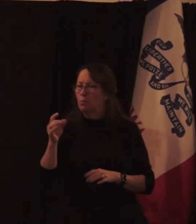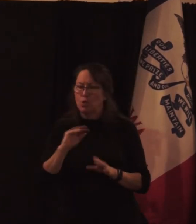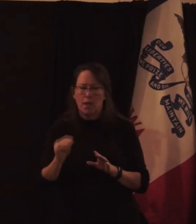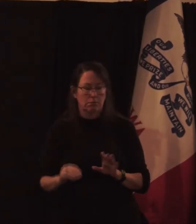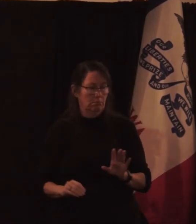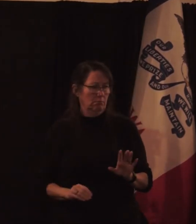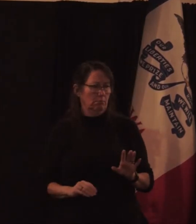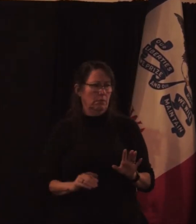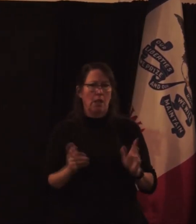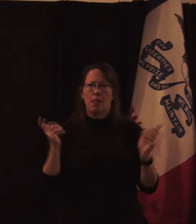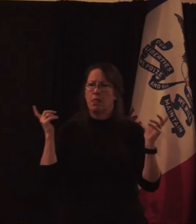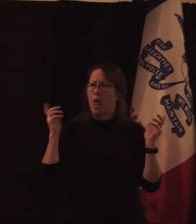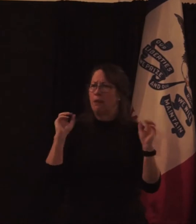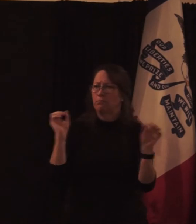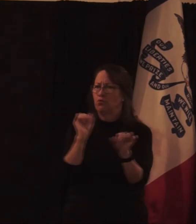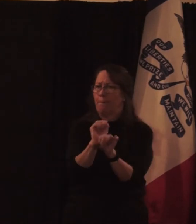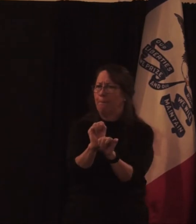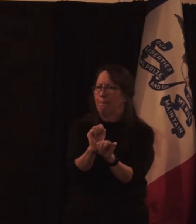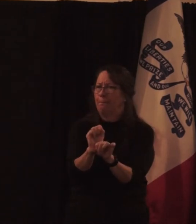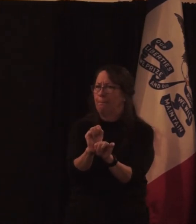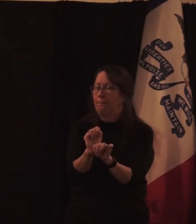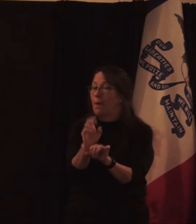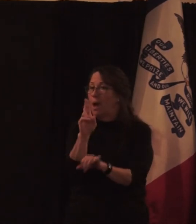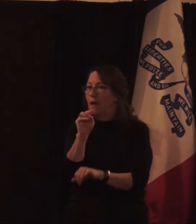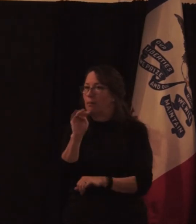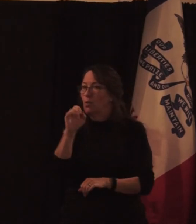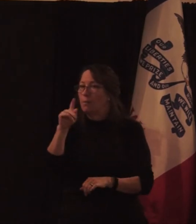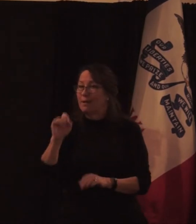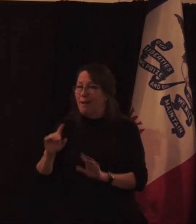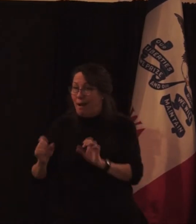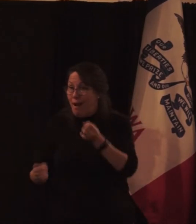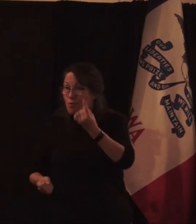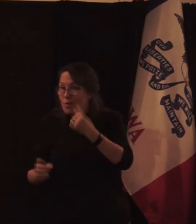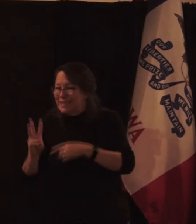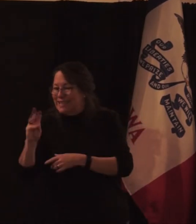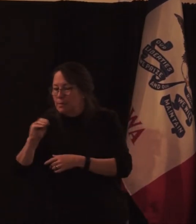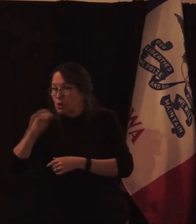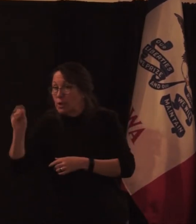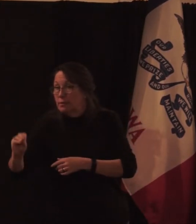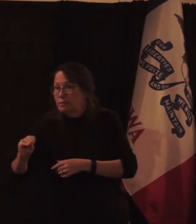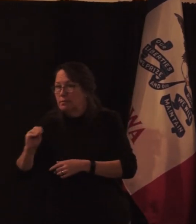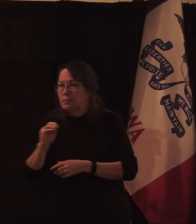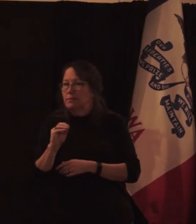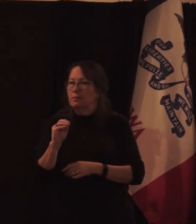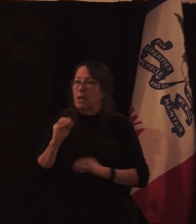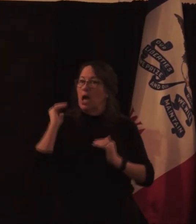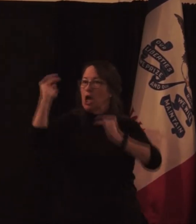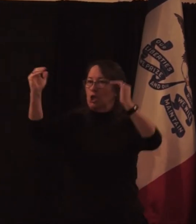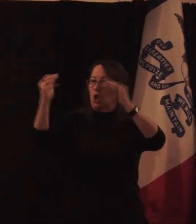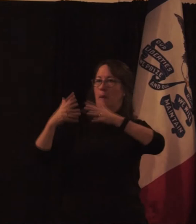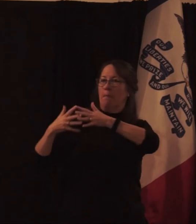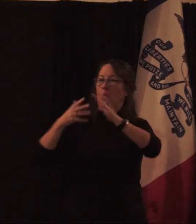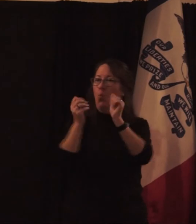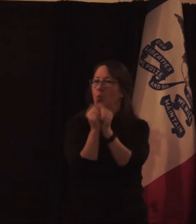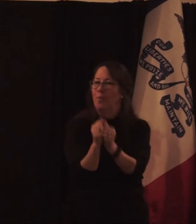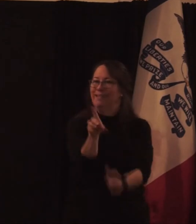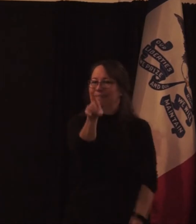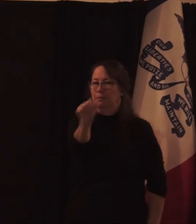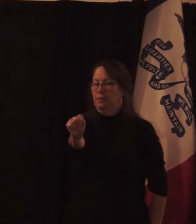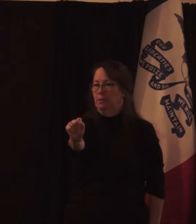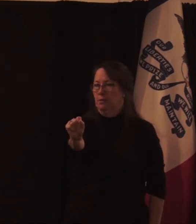say, oh, that's a lot of unemployment. Think about this. Over 60% of adult Americans with